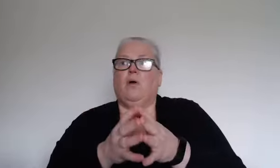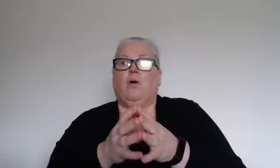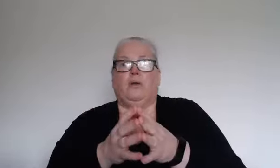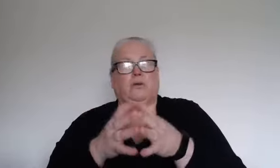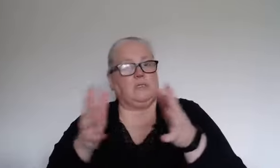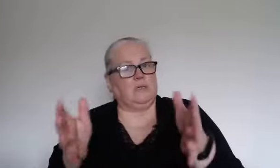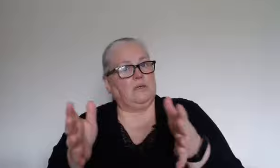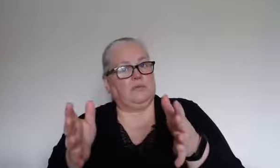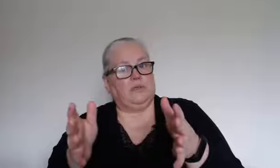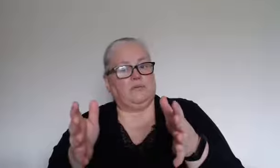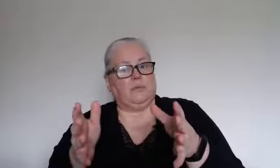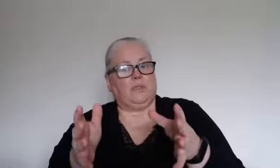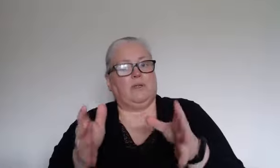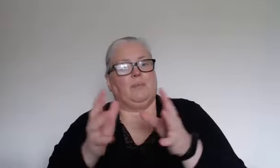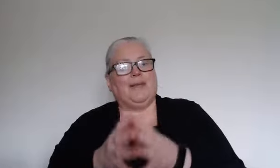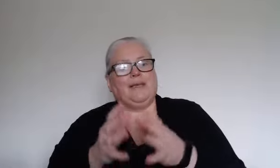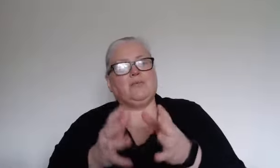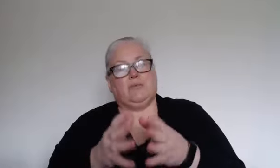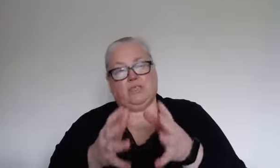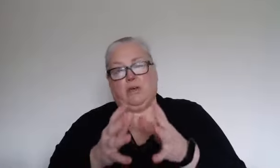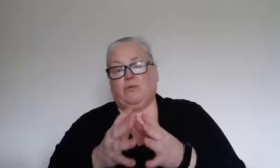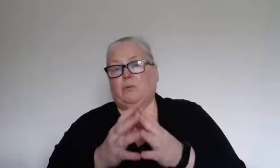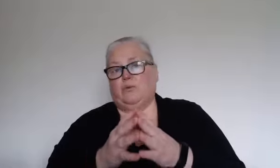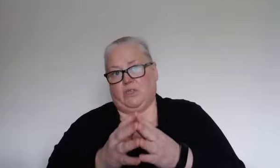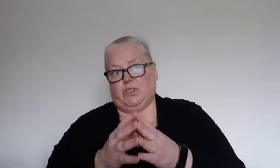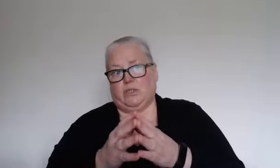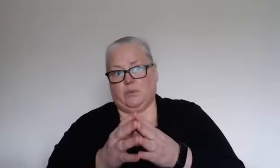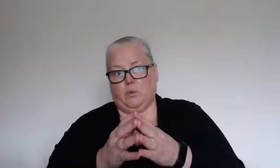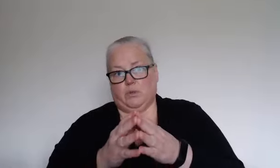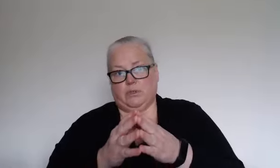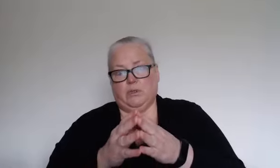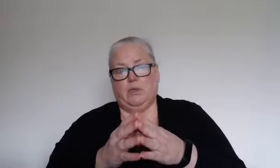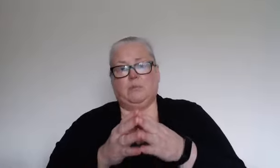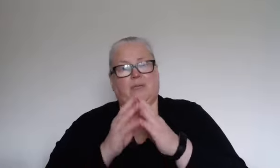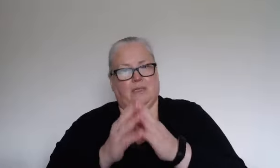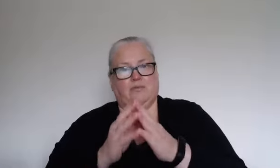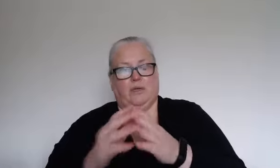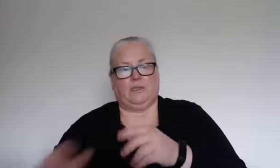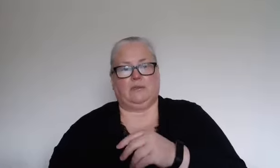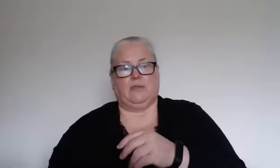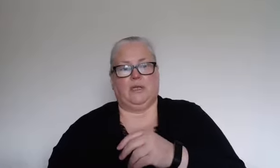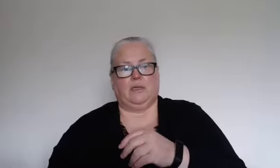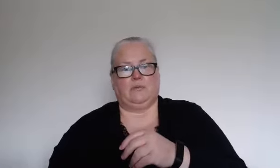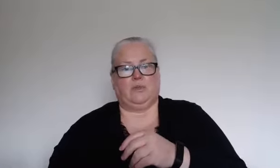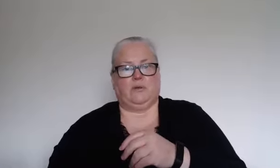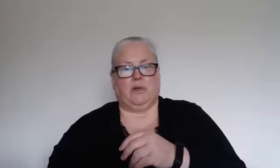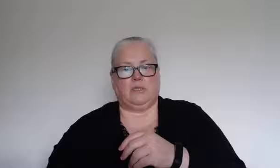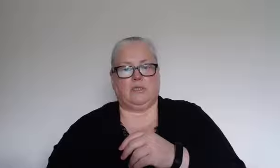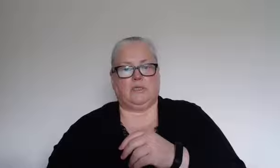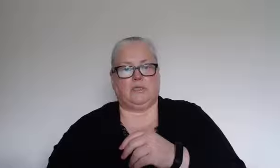you're concerned for a loved one, then please reach out for professional support. That's vital with regards to eating